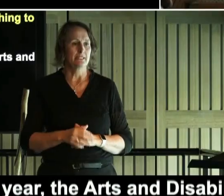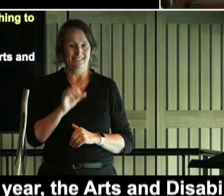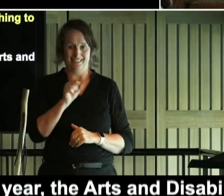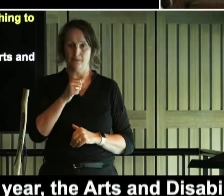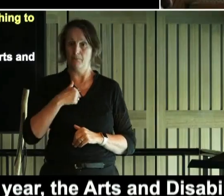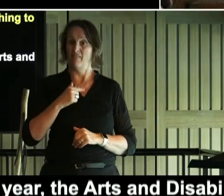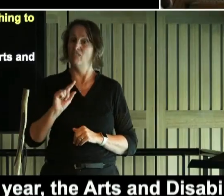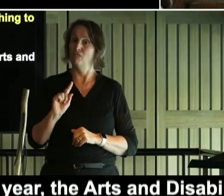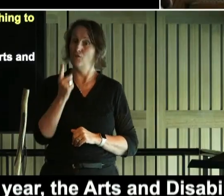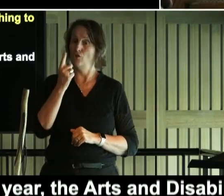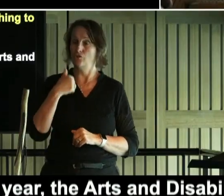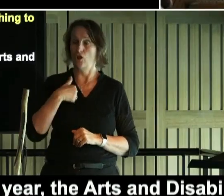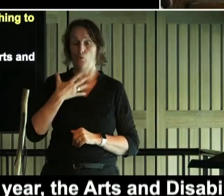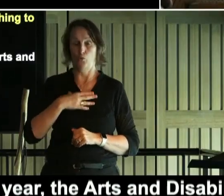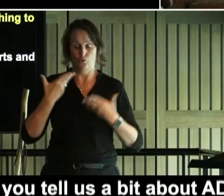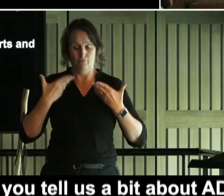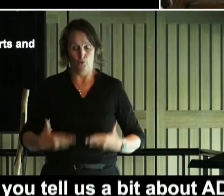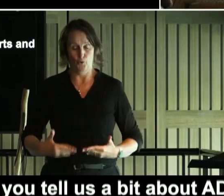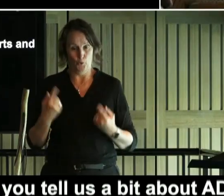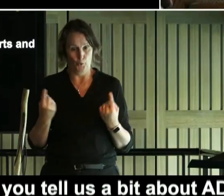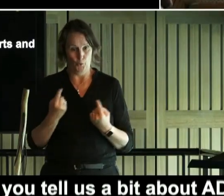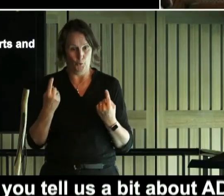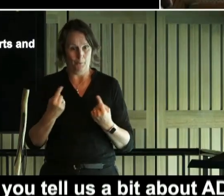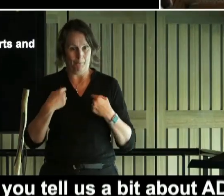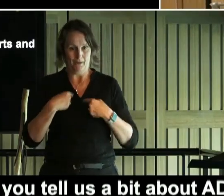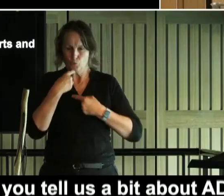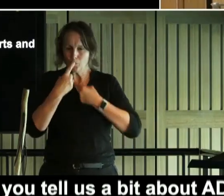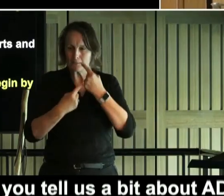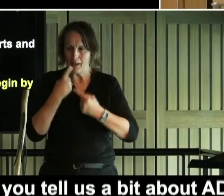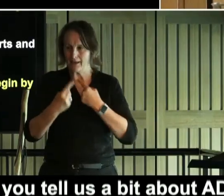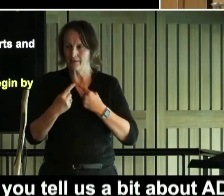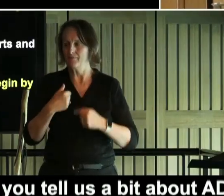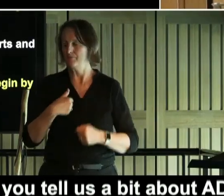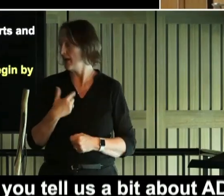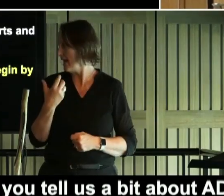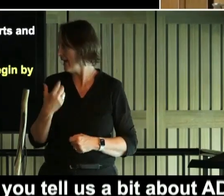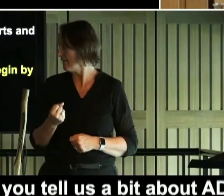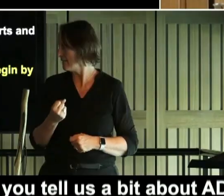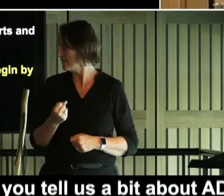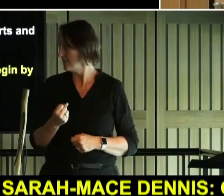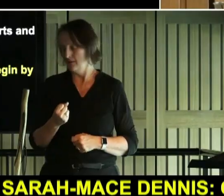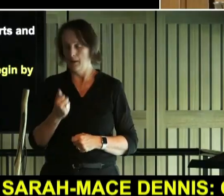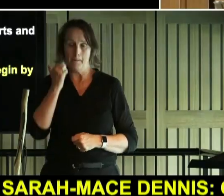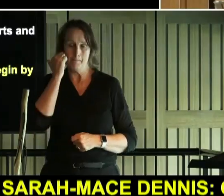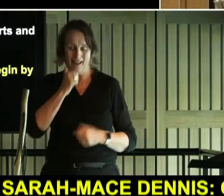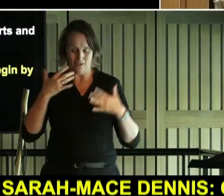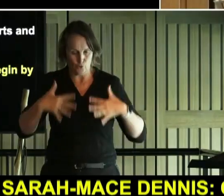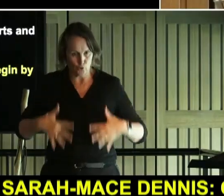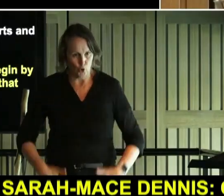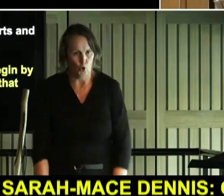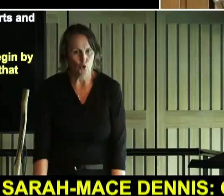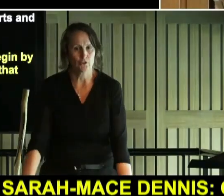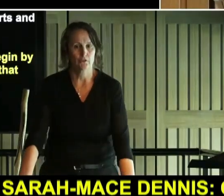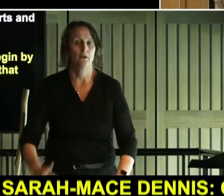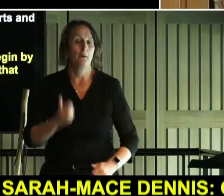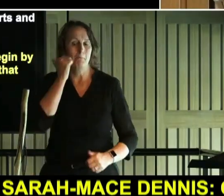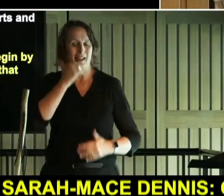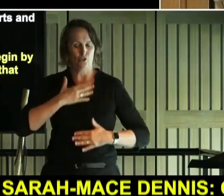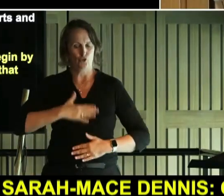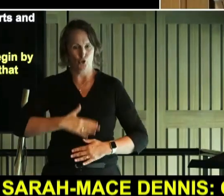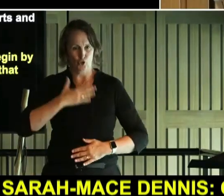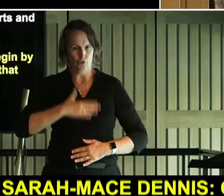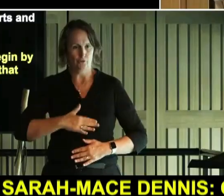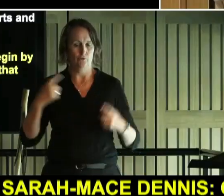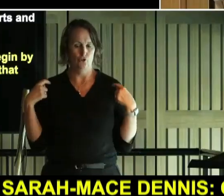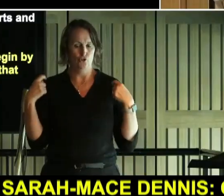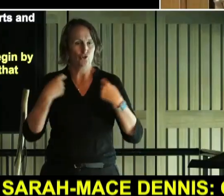begin by giving an image description. Sorry, I forgot about that earlier. I'm wearing a long black skirt and a black shirt with